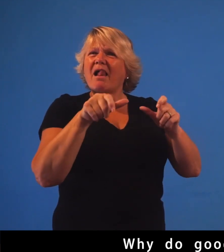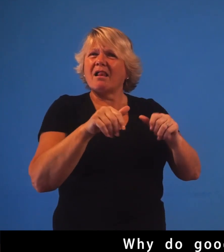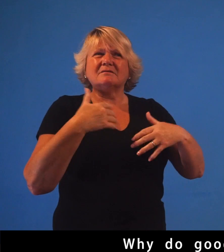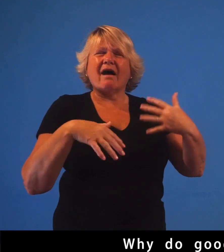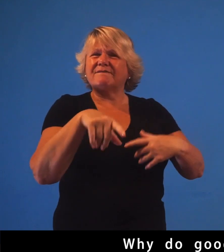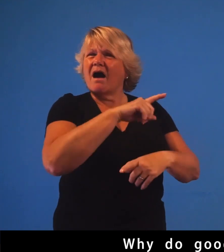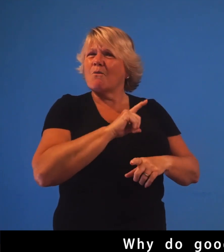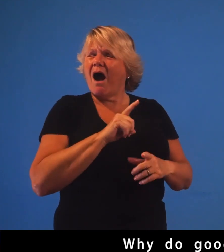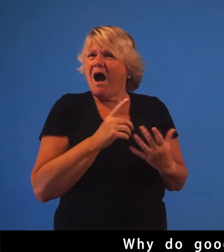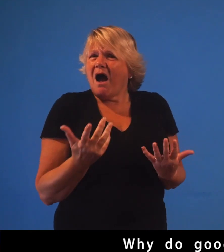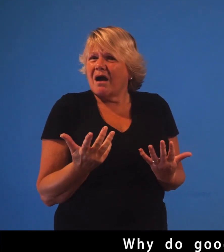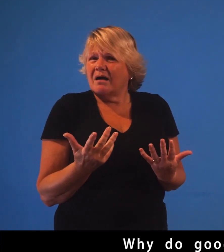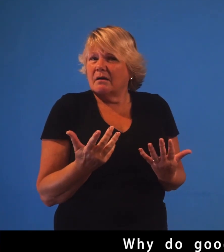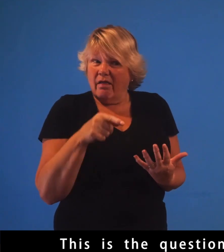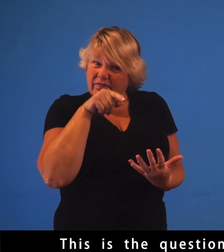Why do good people suffer?